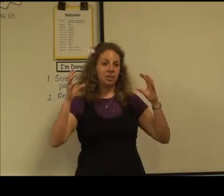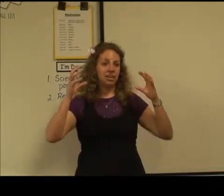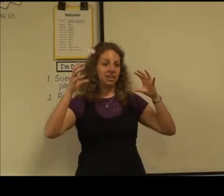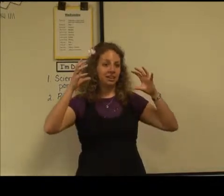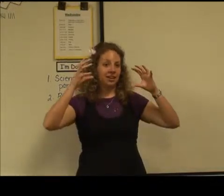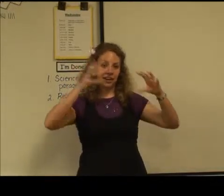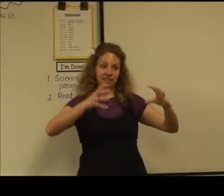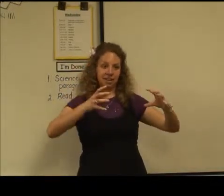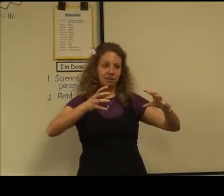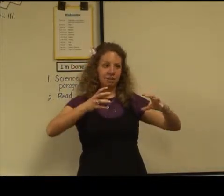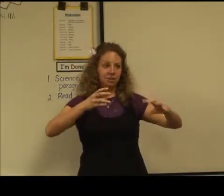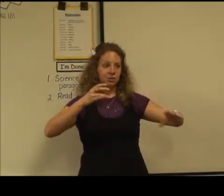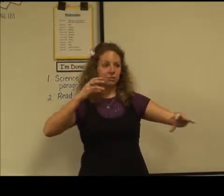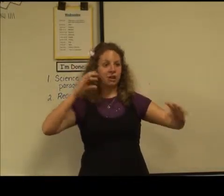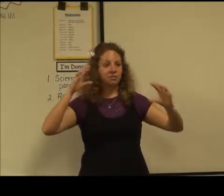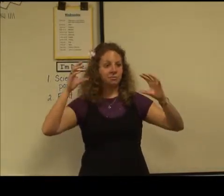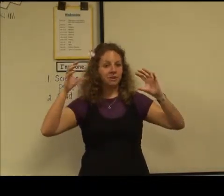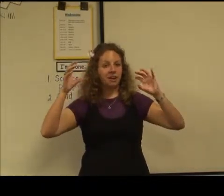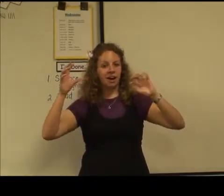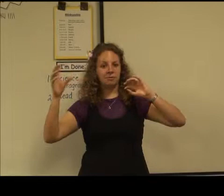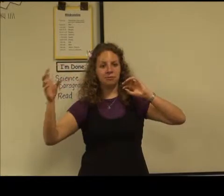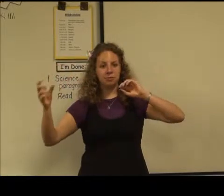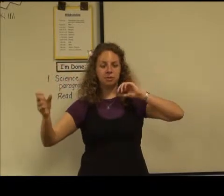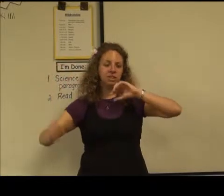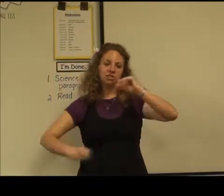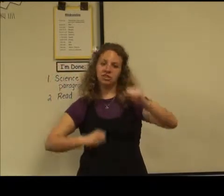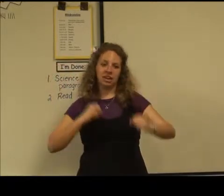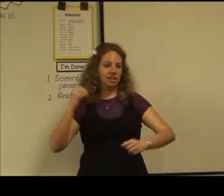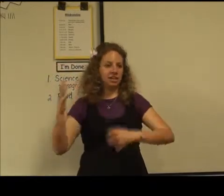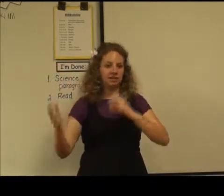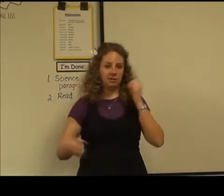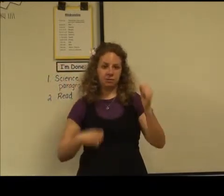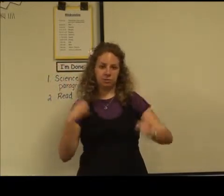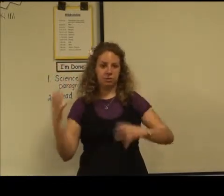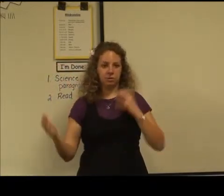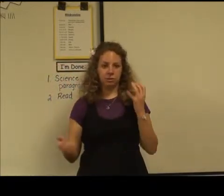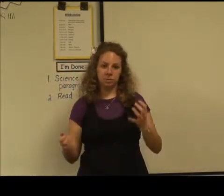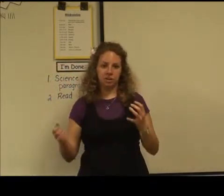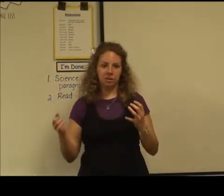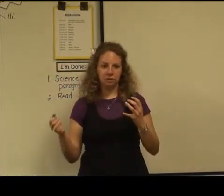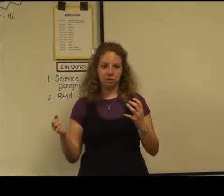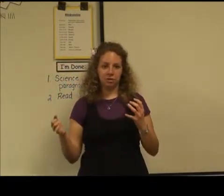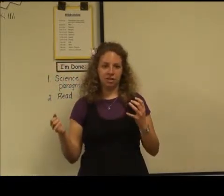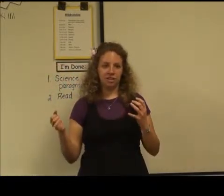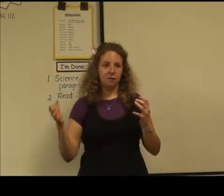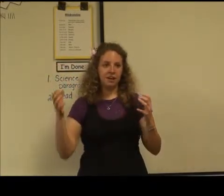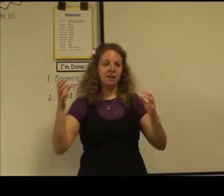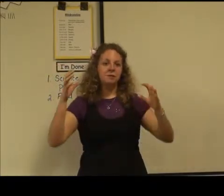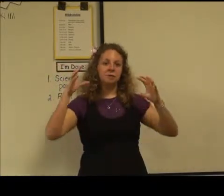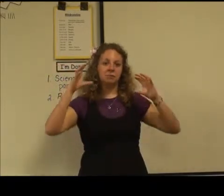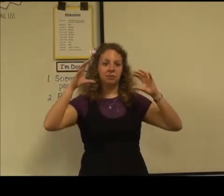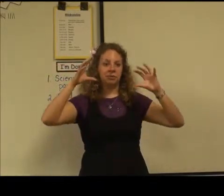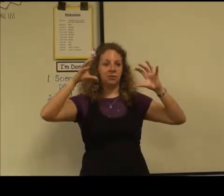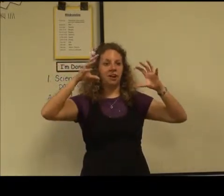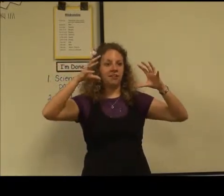it in ASL. So not the way that I would normally just sign it if I was going to explain it or interpret it that way, but I went through and got